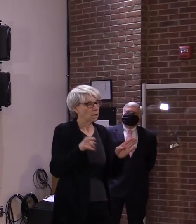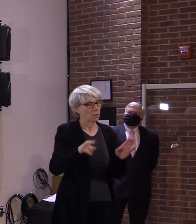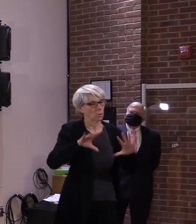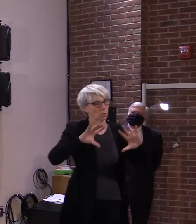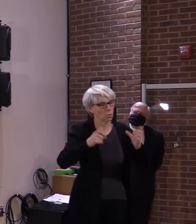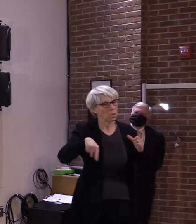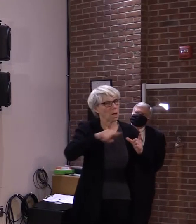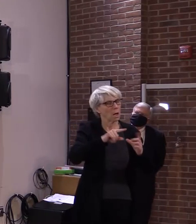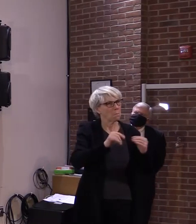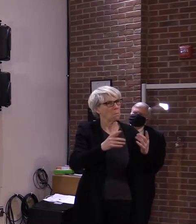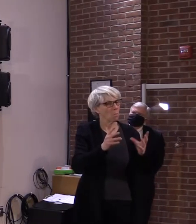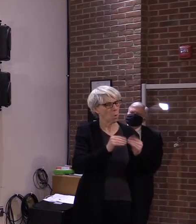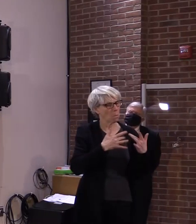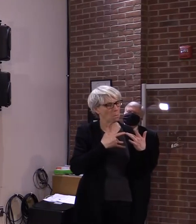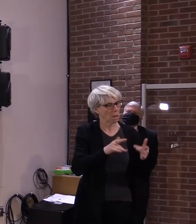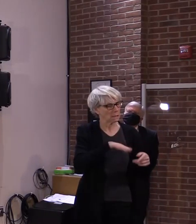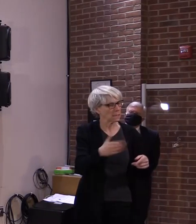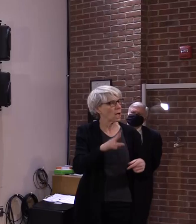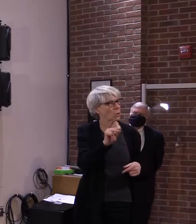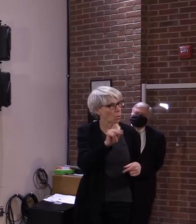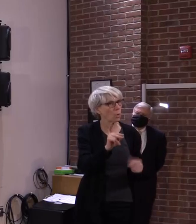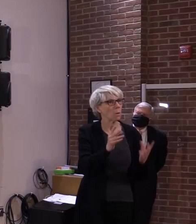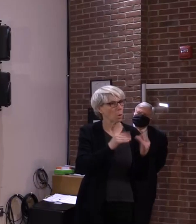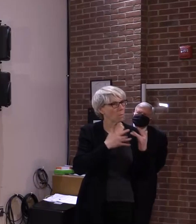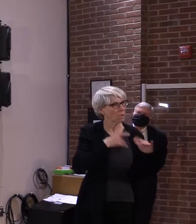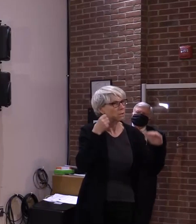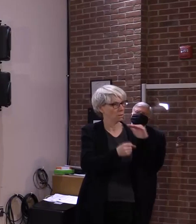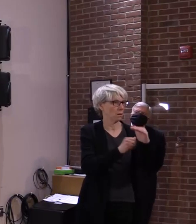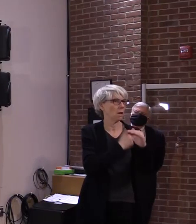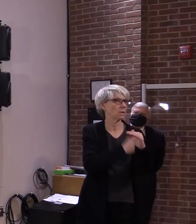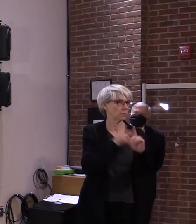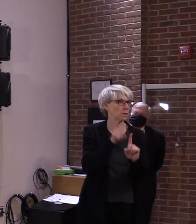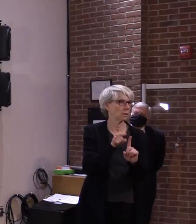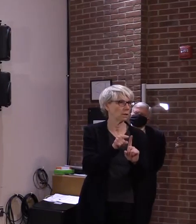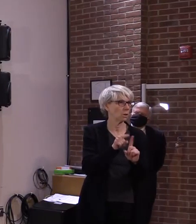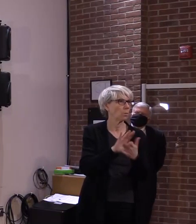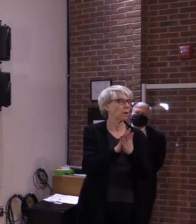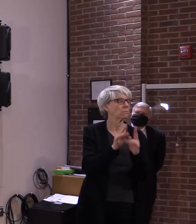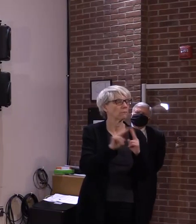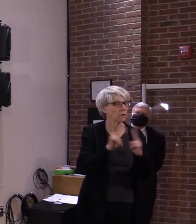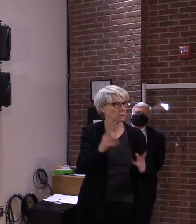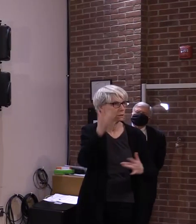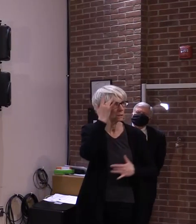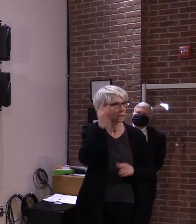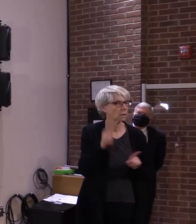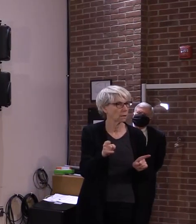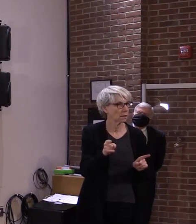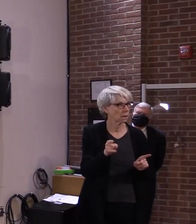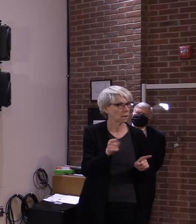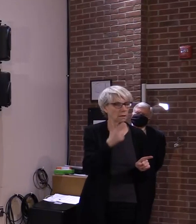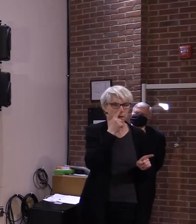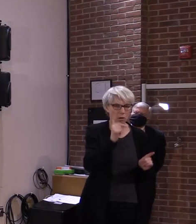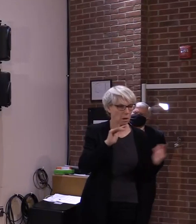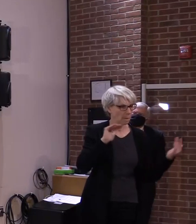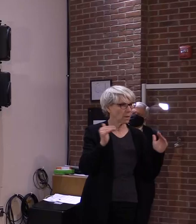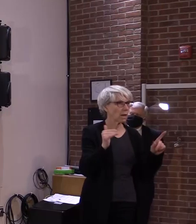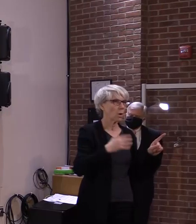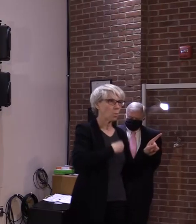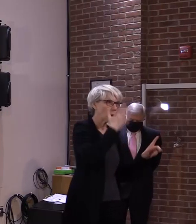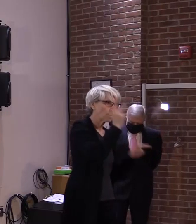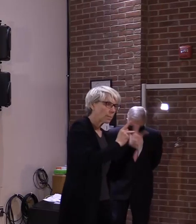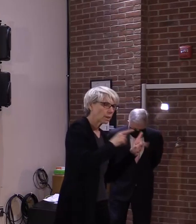preventing the other most serious risk of the virus, namely critical illness leading to hospitalization. Data